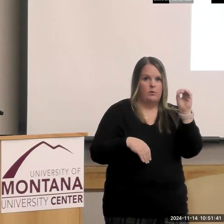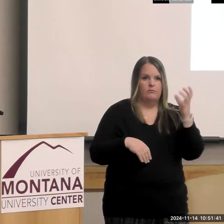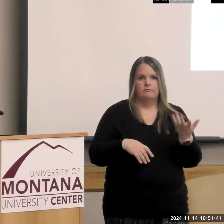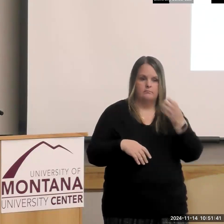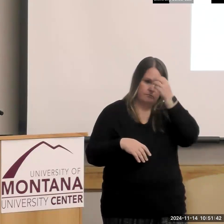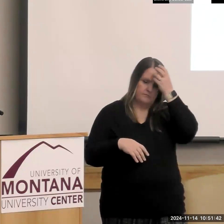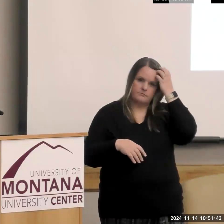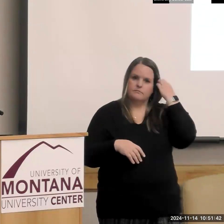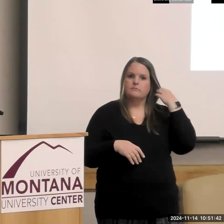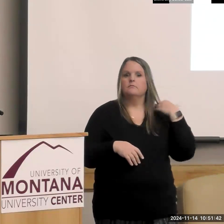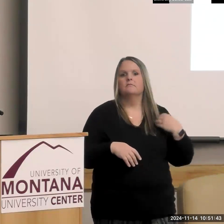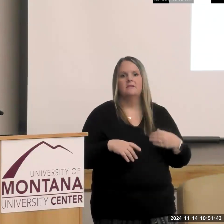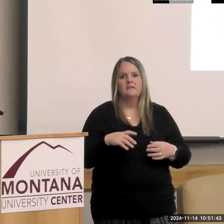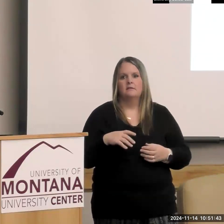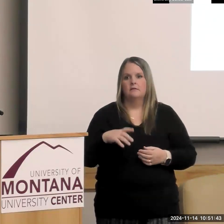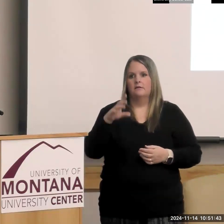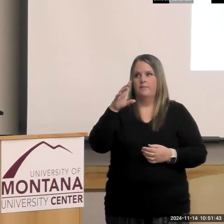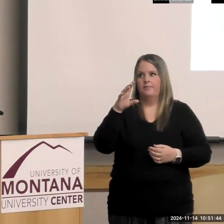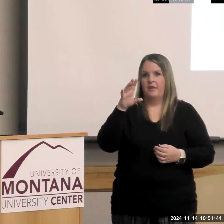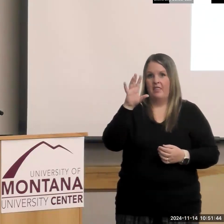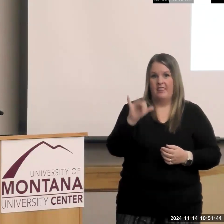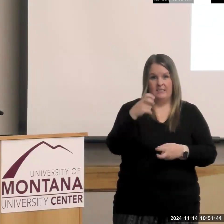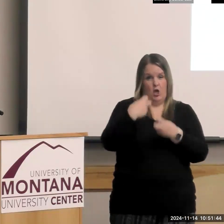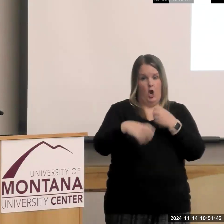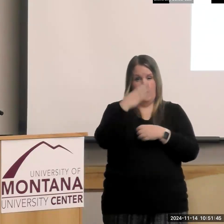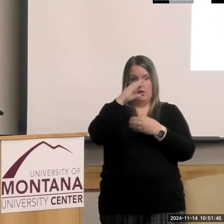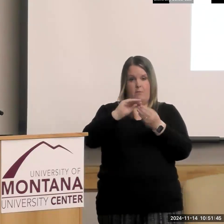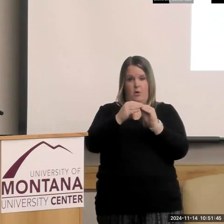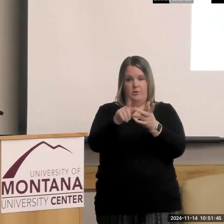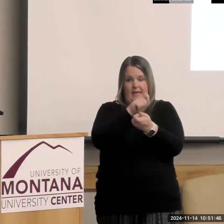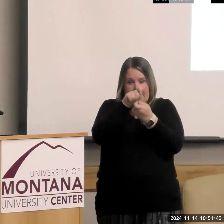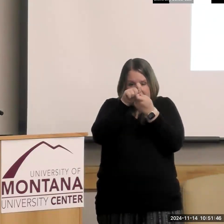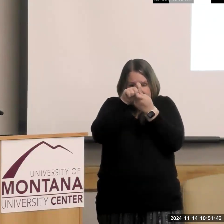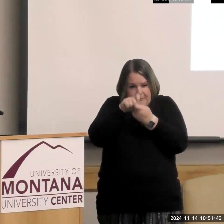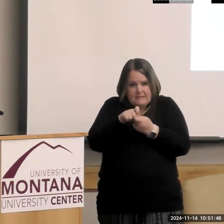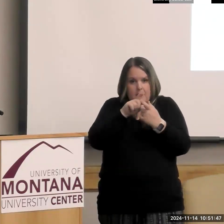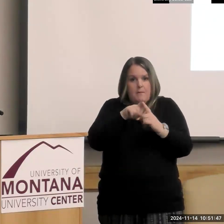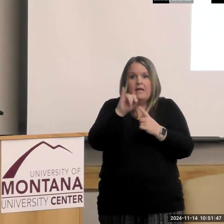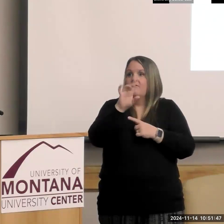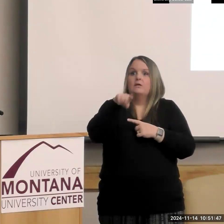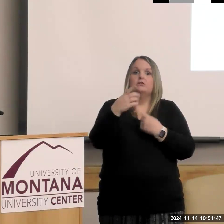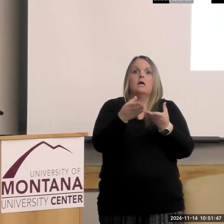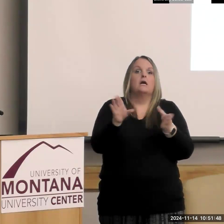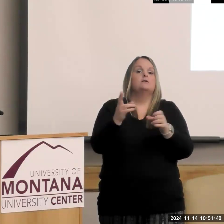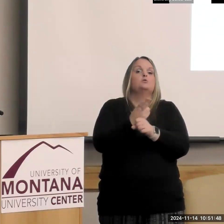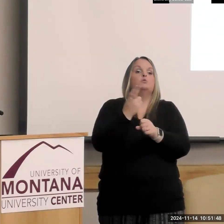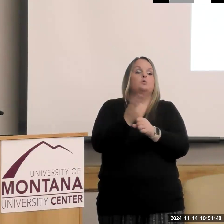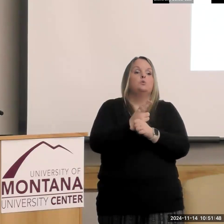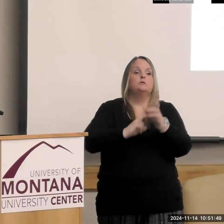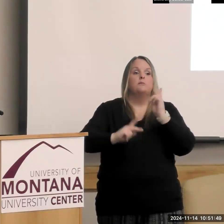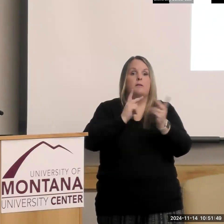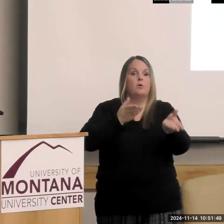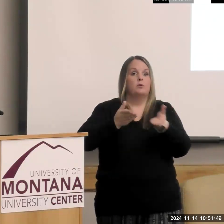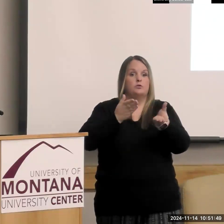hard number to get. It's a hard number to get precisely, but even if we just use the folks that are served